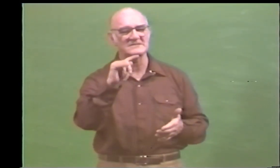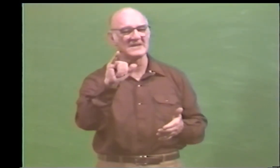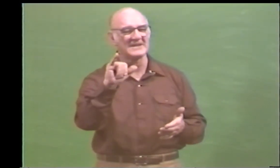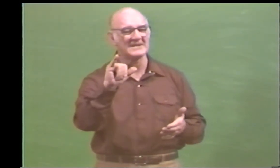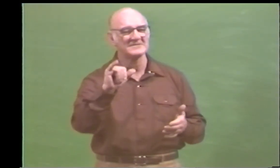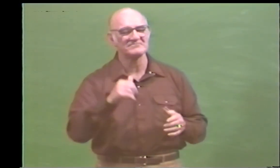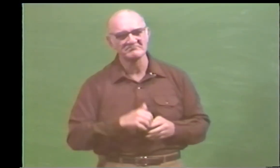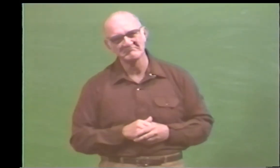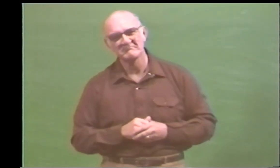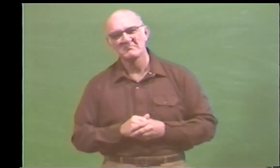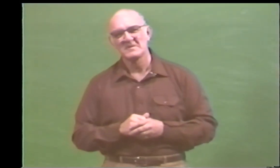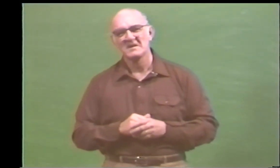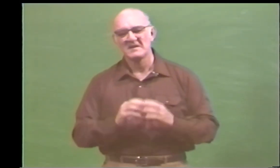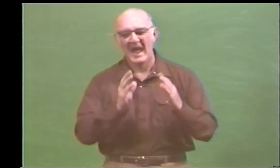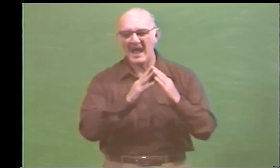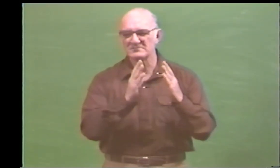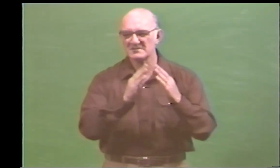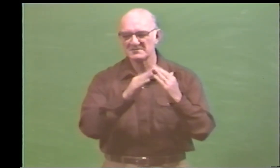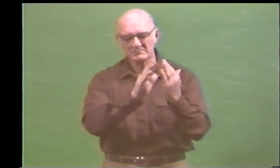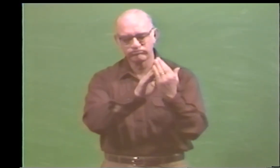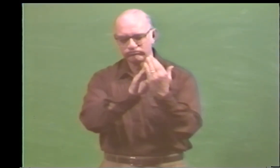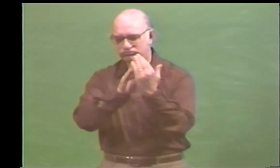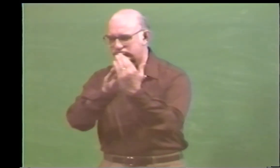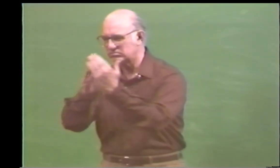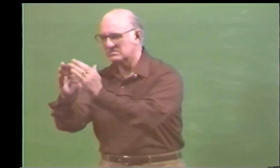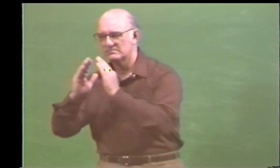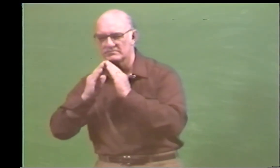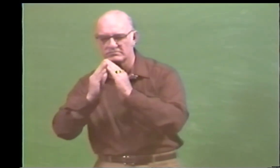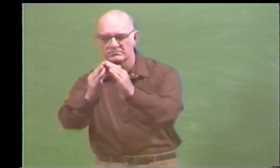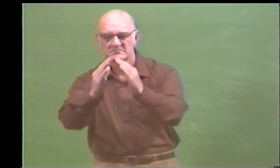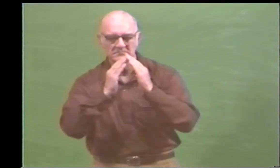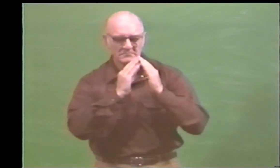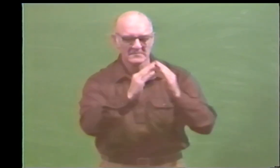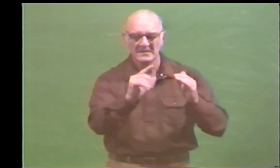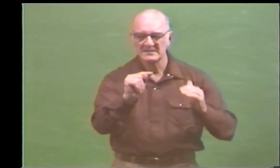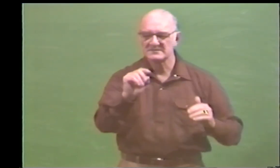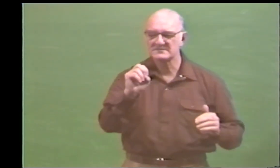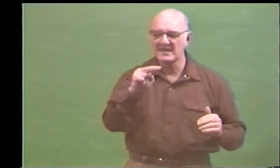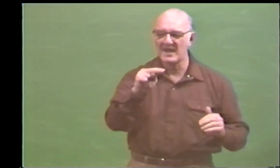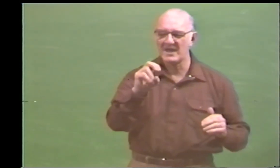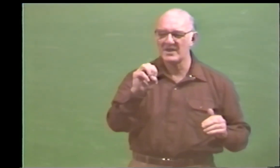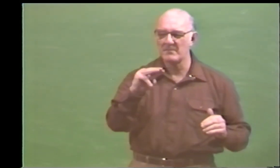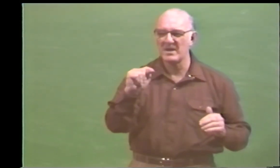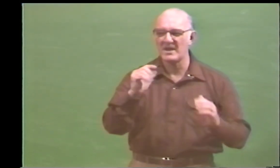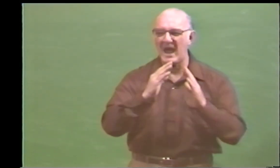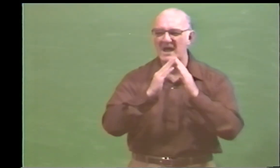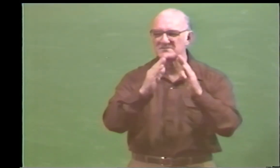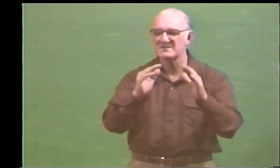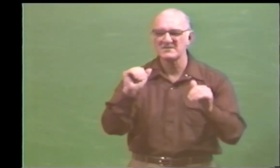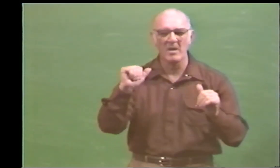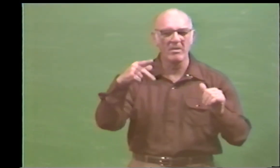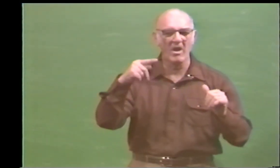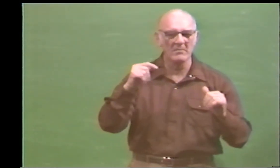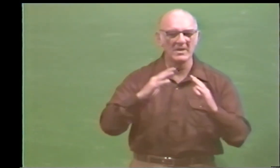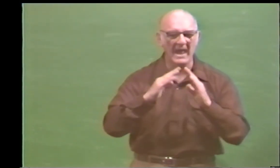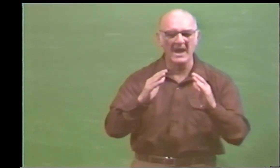City houses. tenement houses, apartment